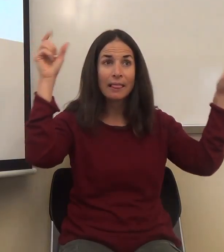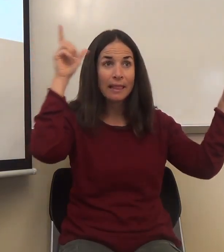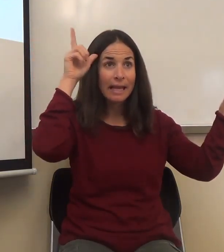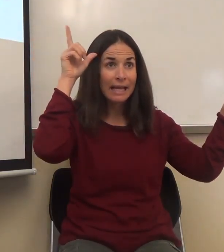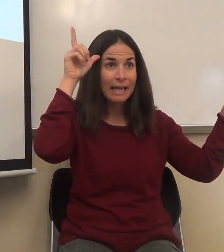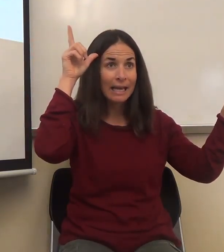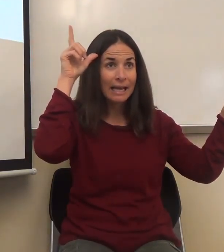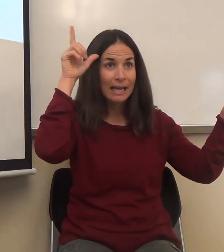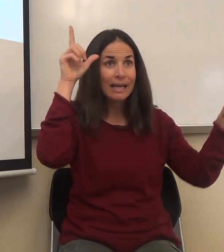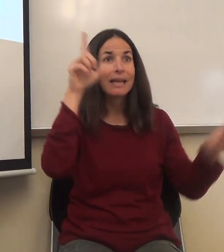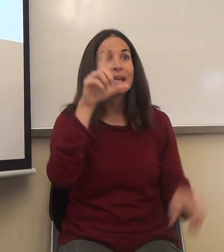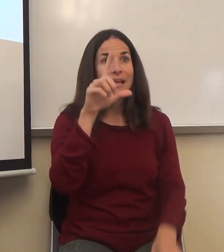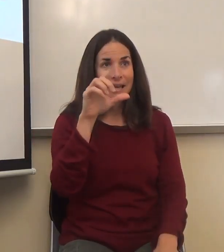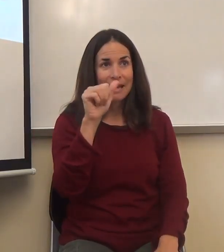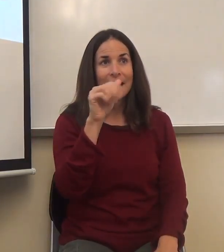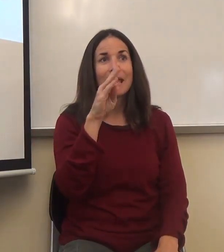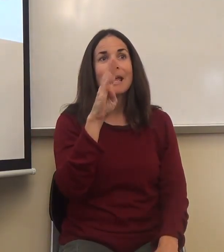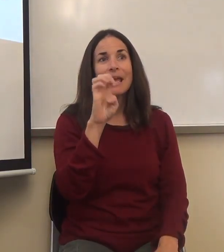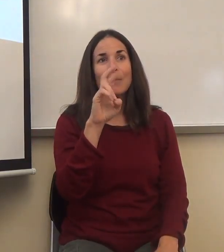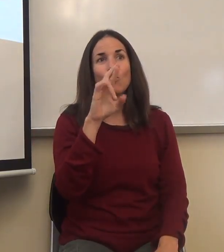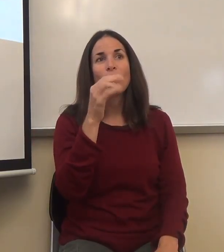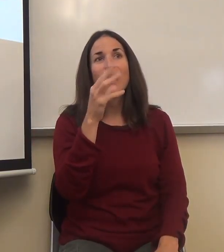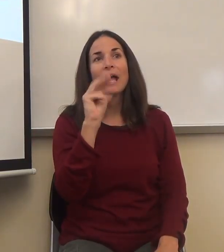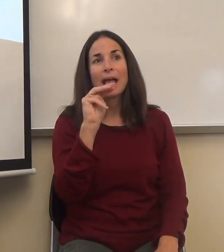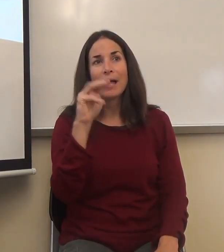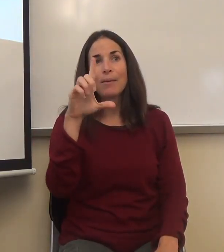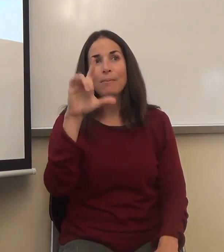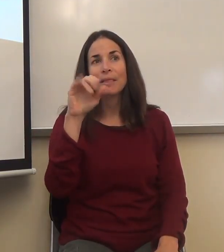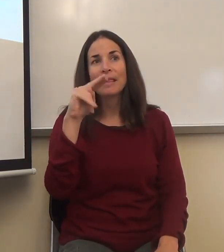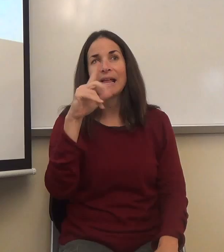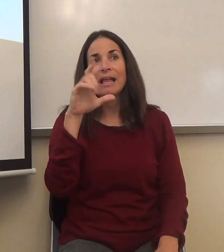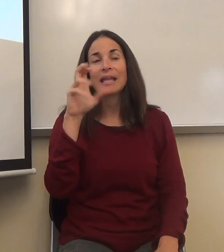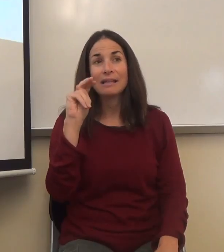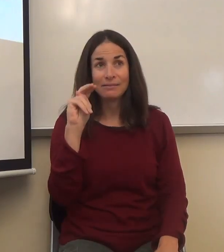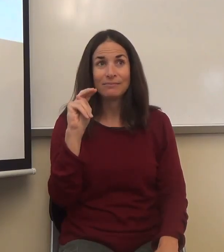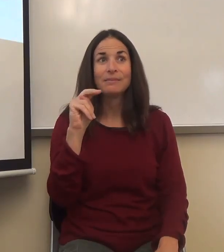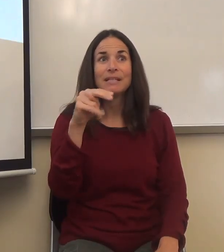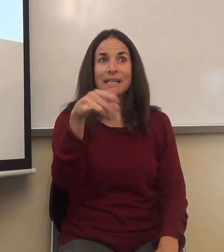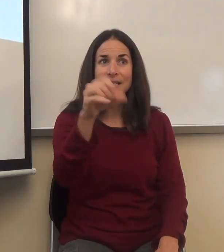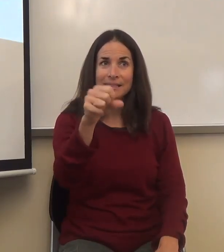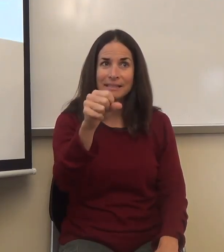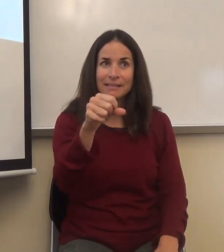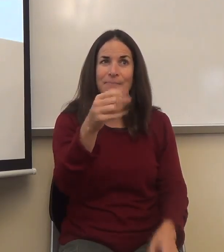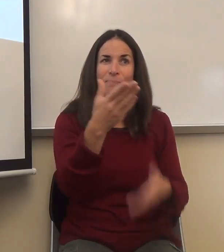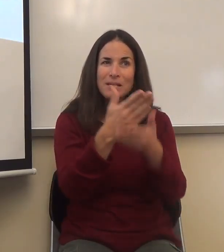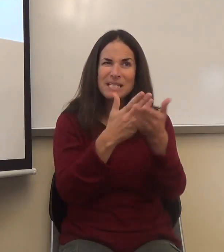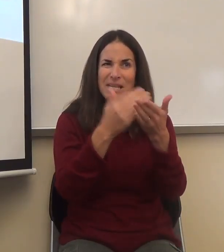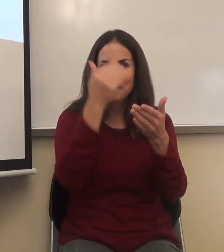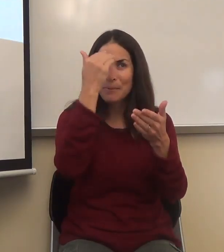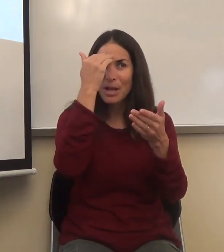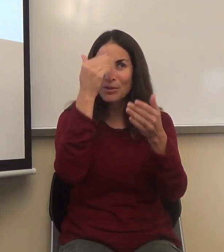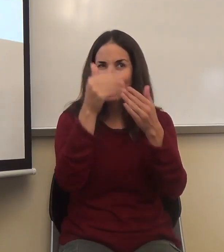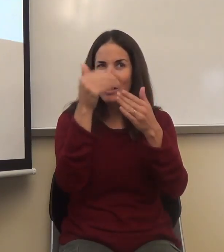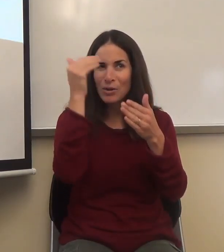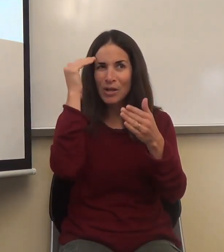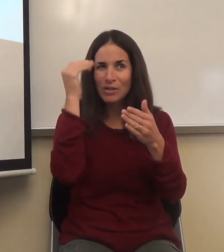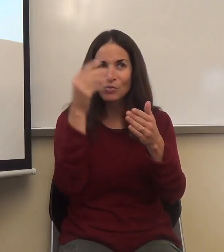Abraham Lincoln. Yeah. Okay, so you do have some, we've read a little bit about